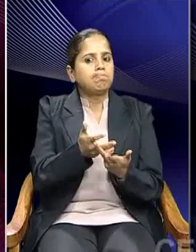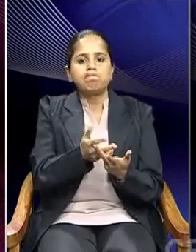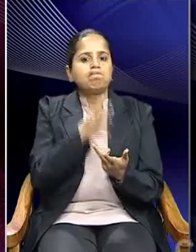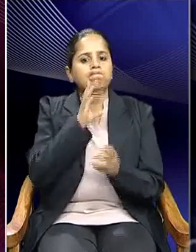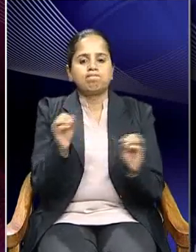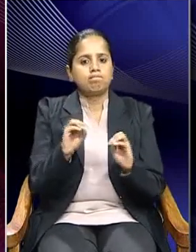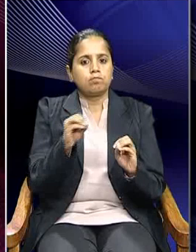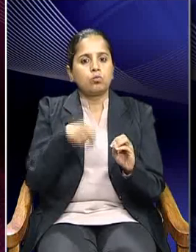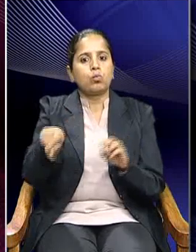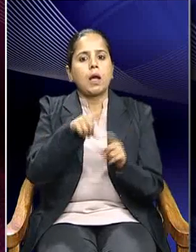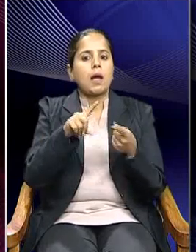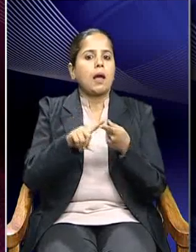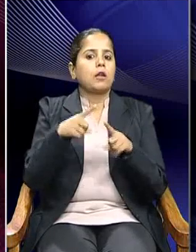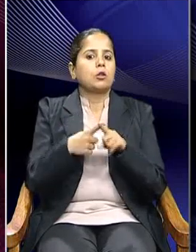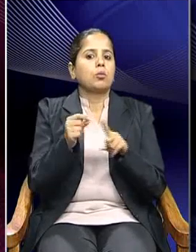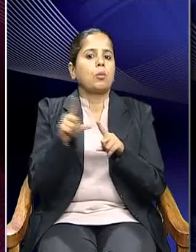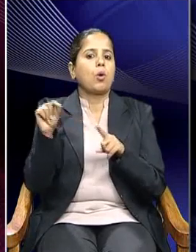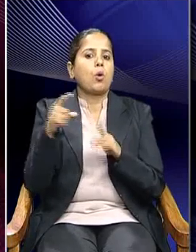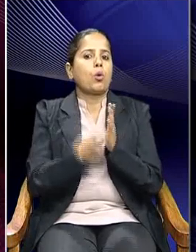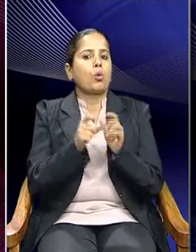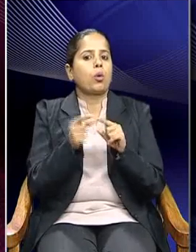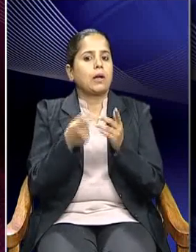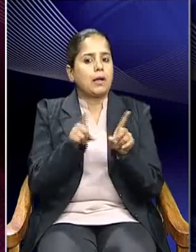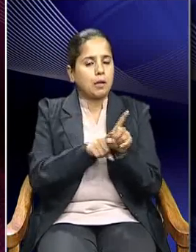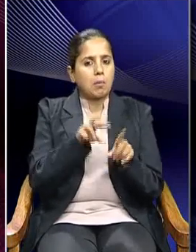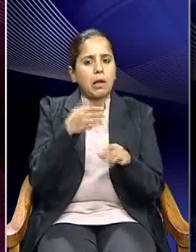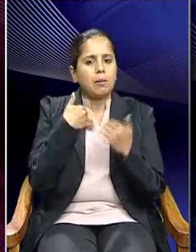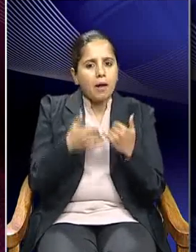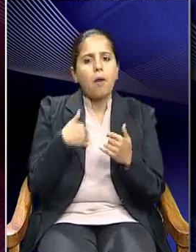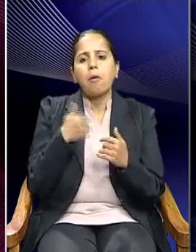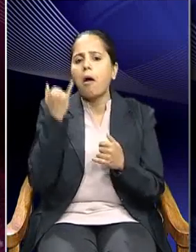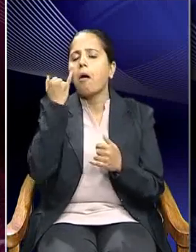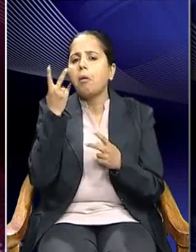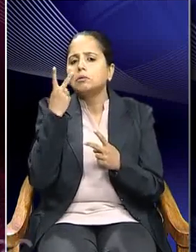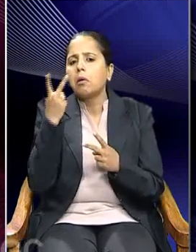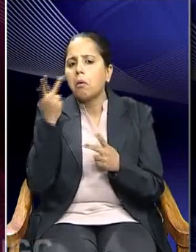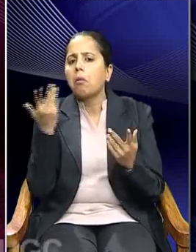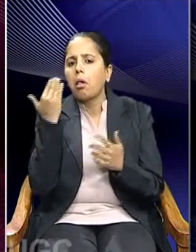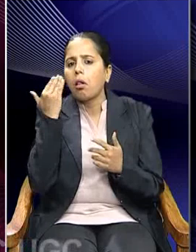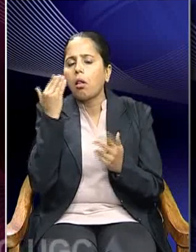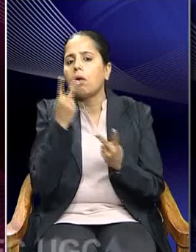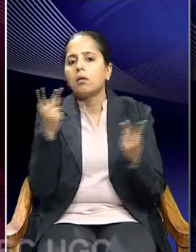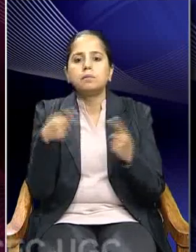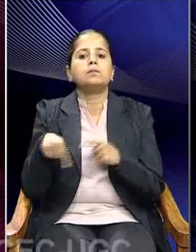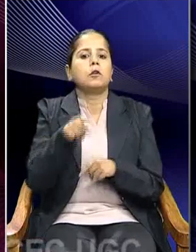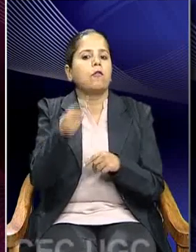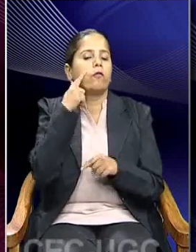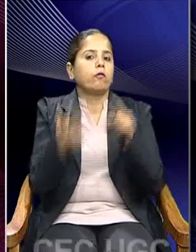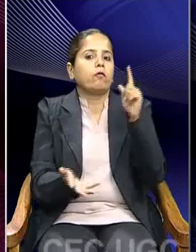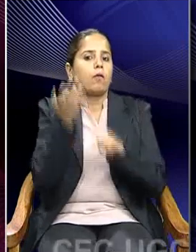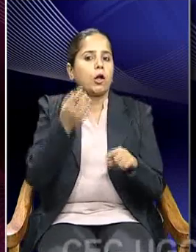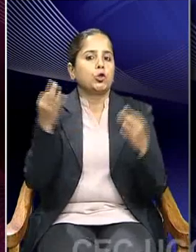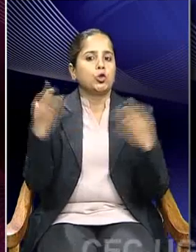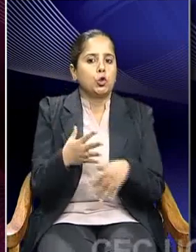So exploratory, you are exploring, and when you are exploring, you tend to find out new